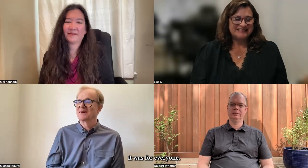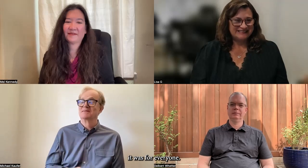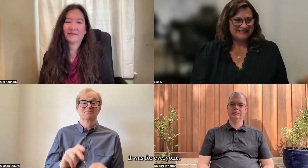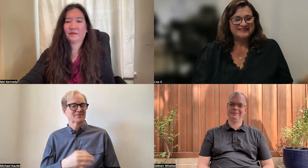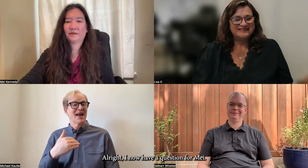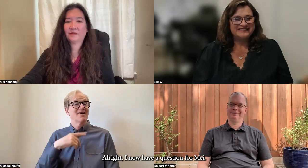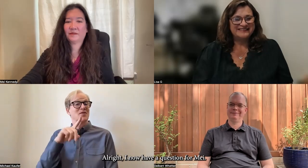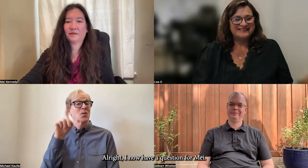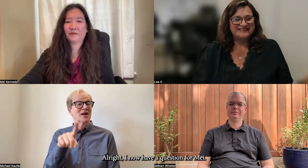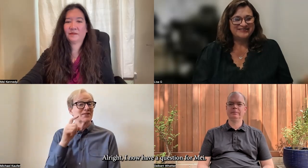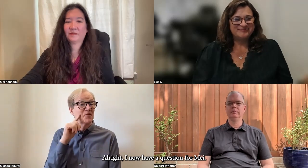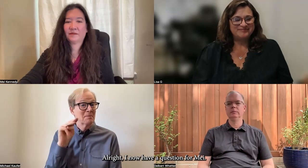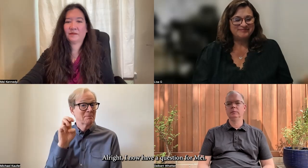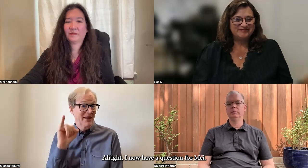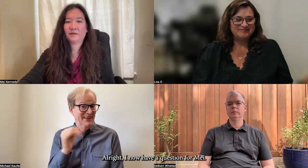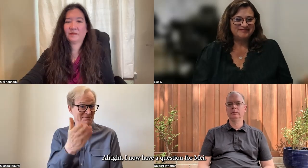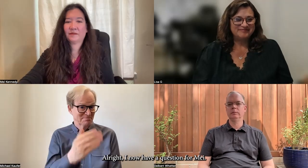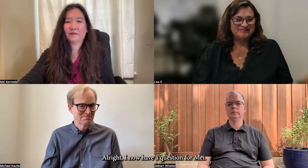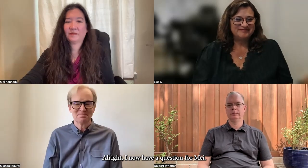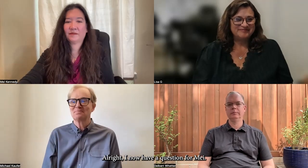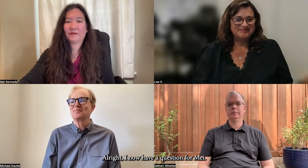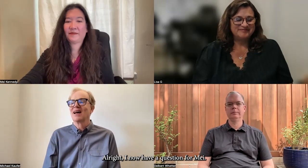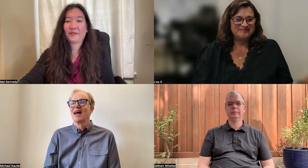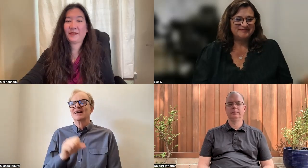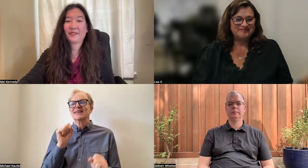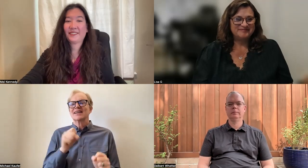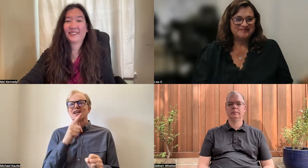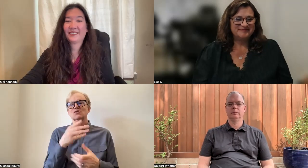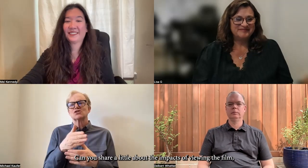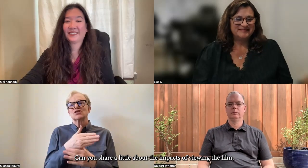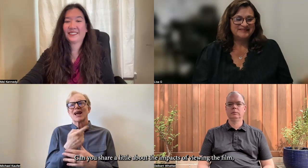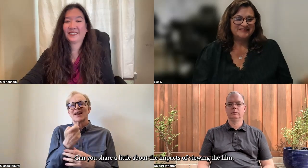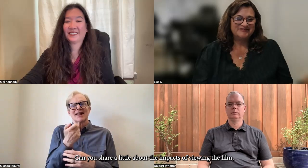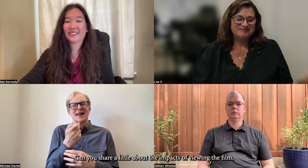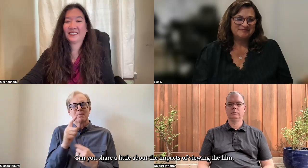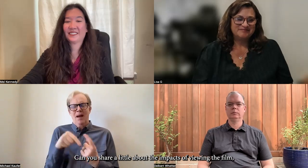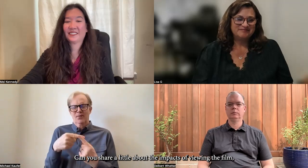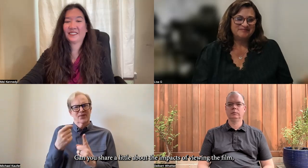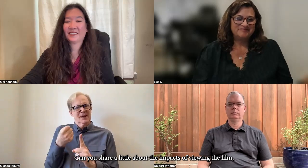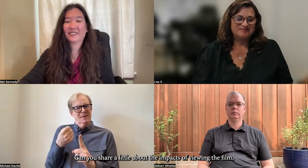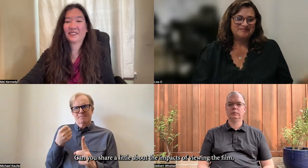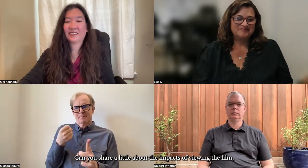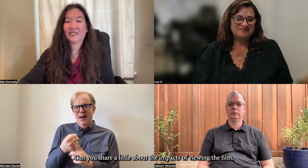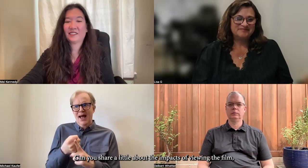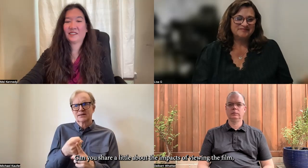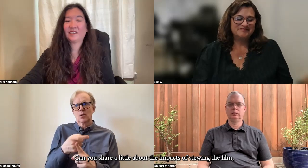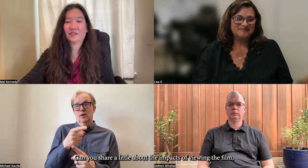for everyone. All right, now I have a question for May. Can you share a little about the impacts of viewing the